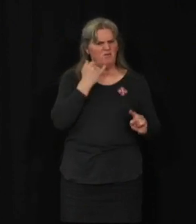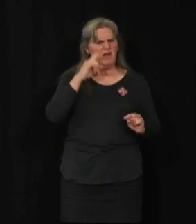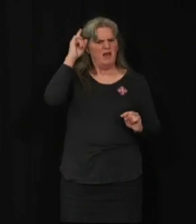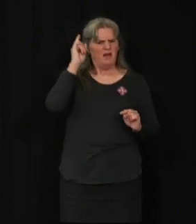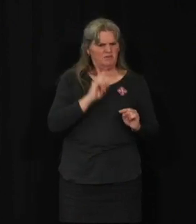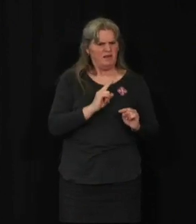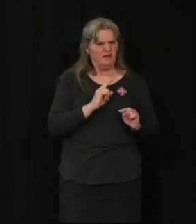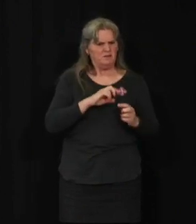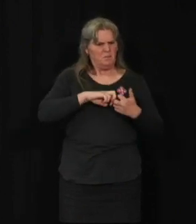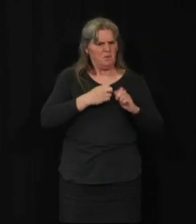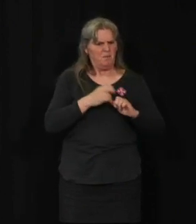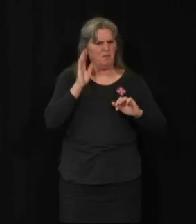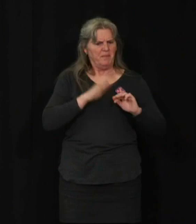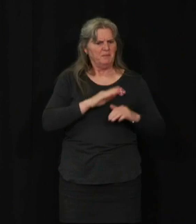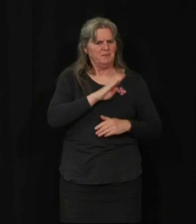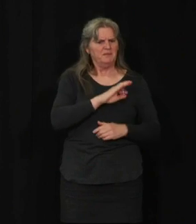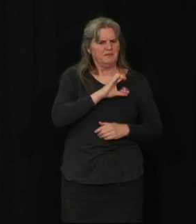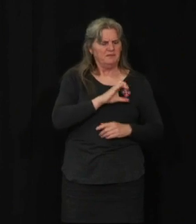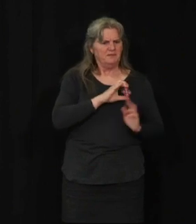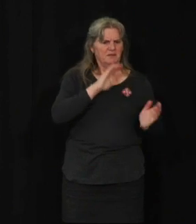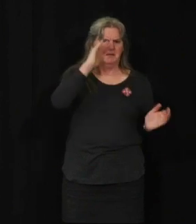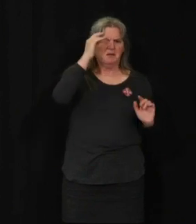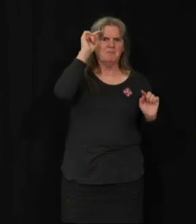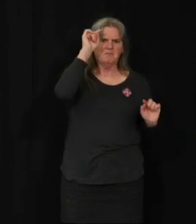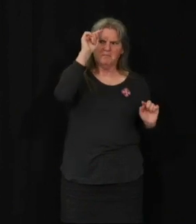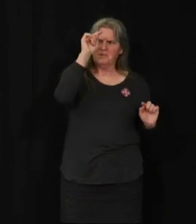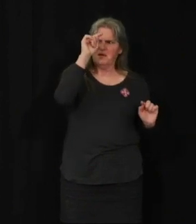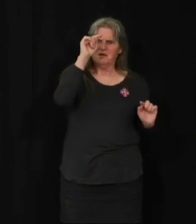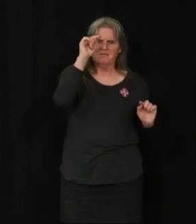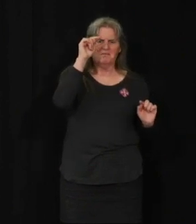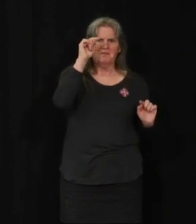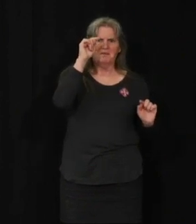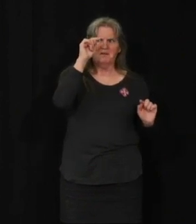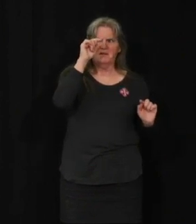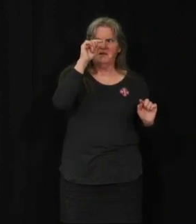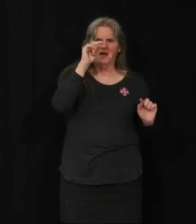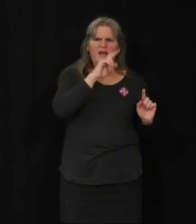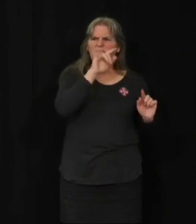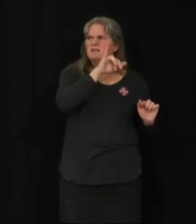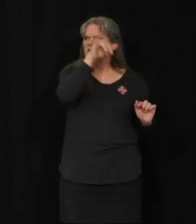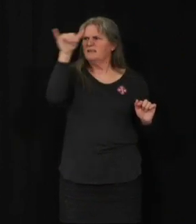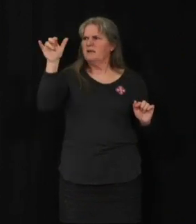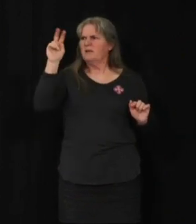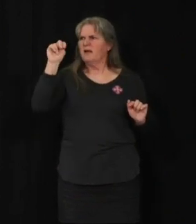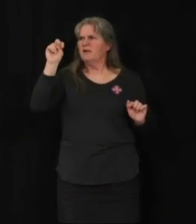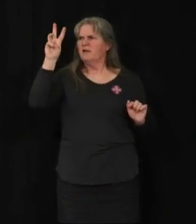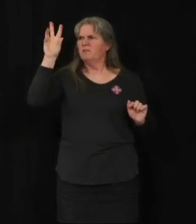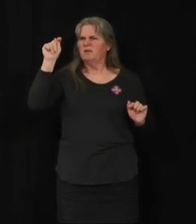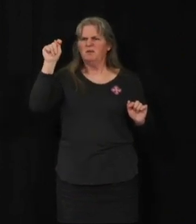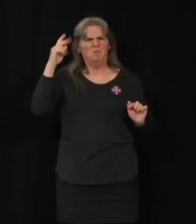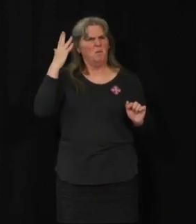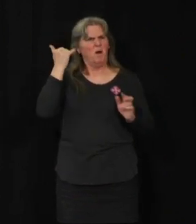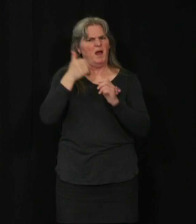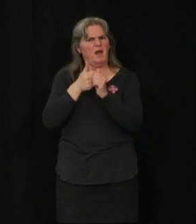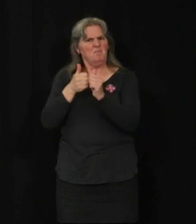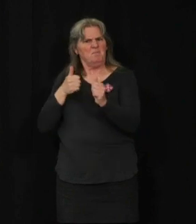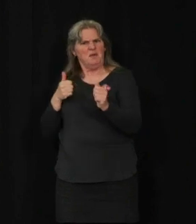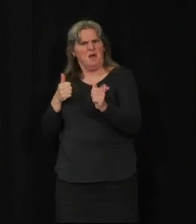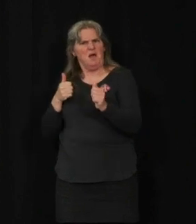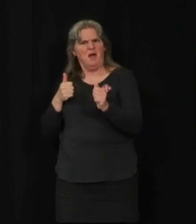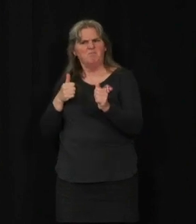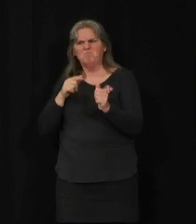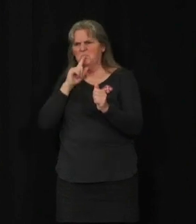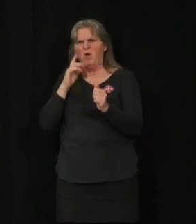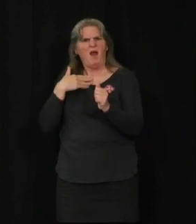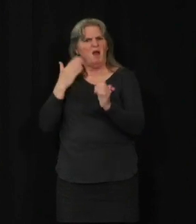of a situation than BC does, and we're largely in the same boat as the NWT, how come we're lagging behind those two jurisdictions